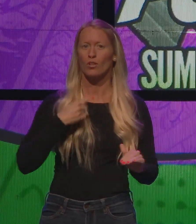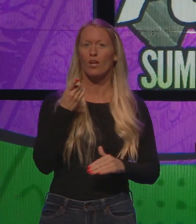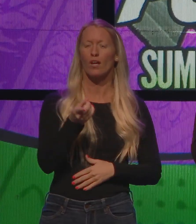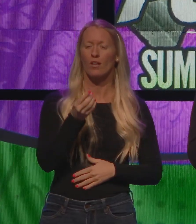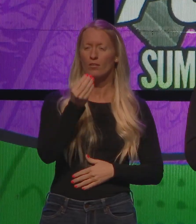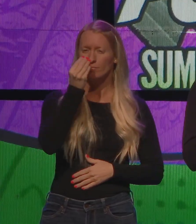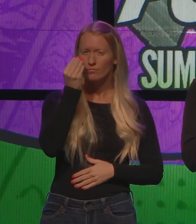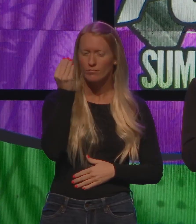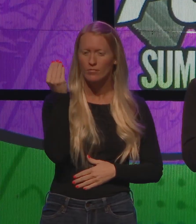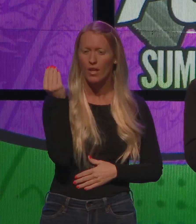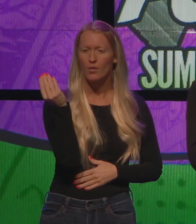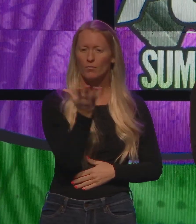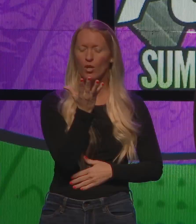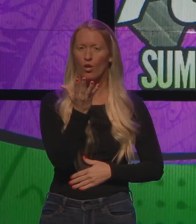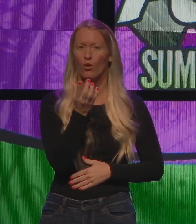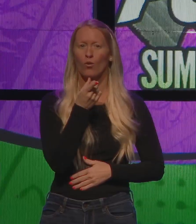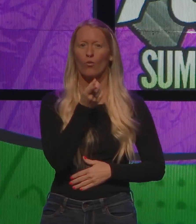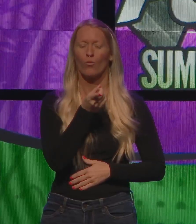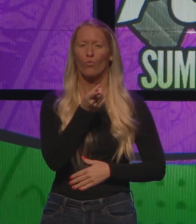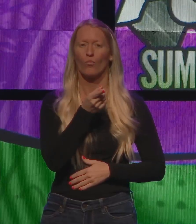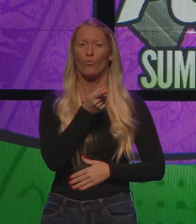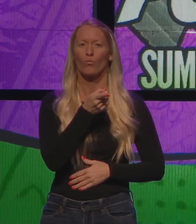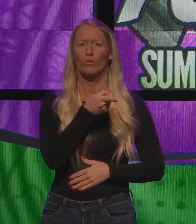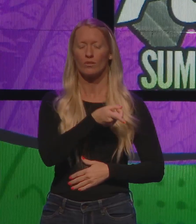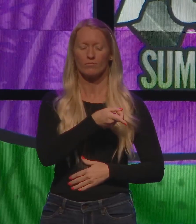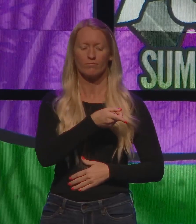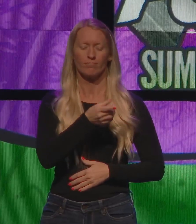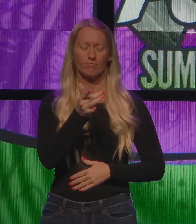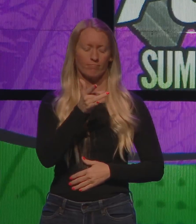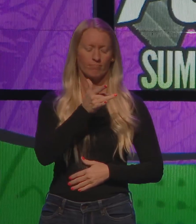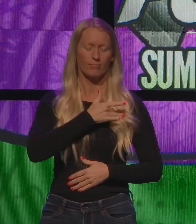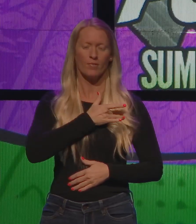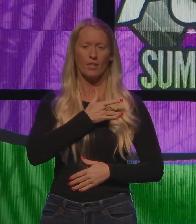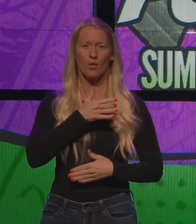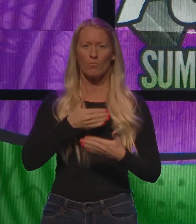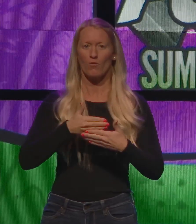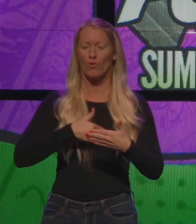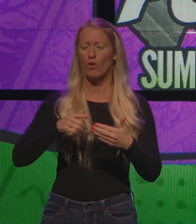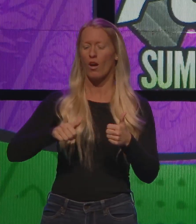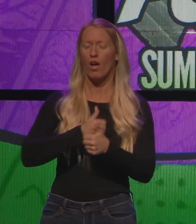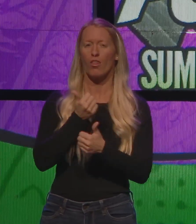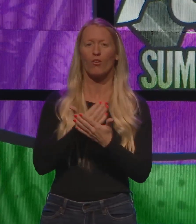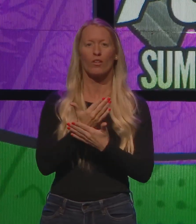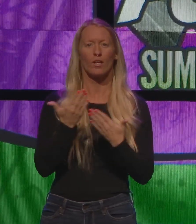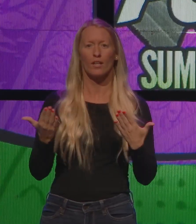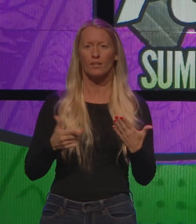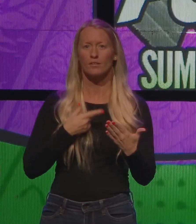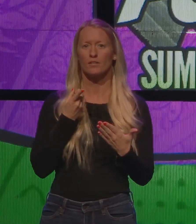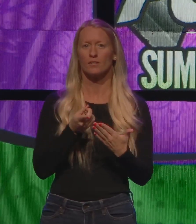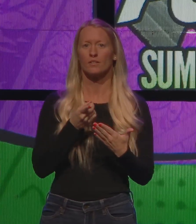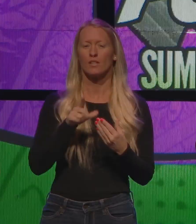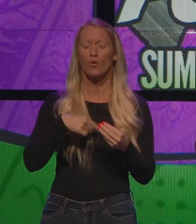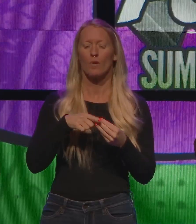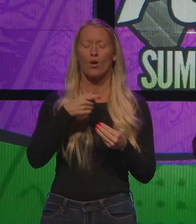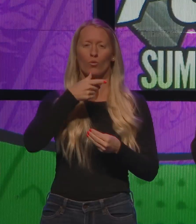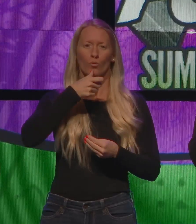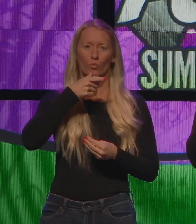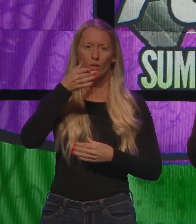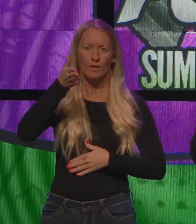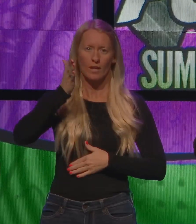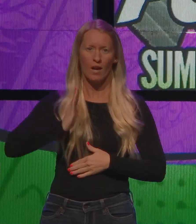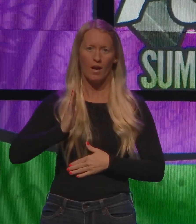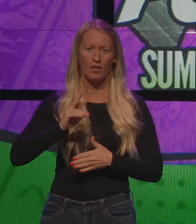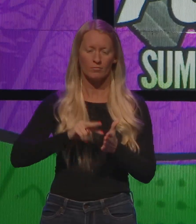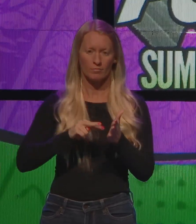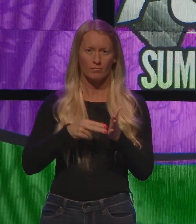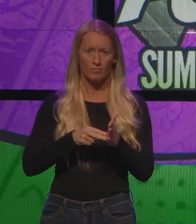every child's heart before telling them anything else about who God is. And I'll